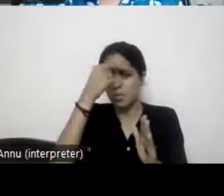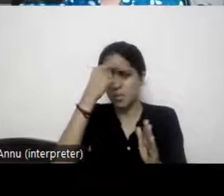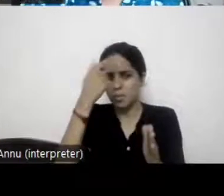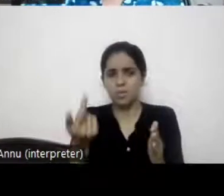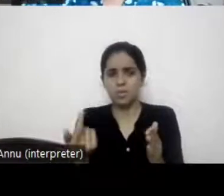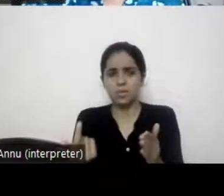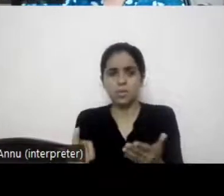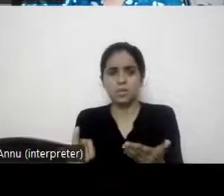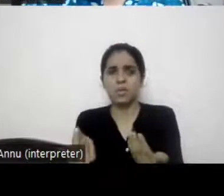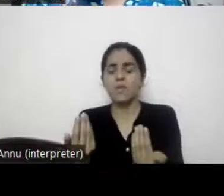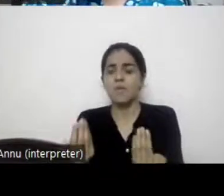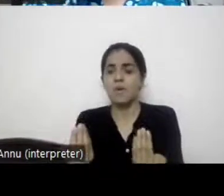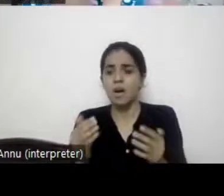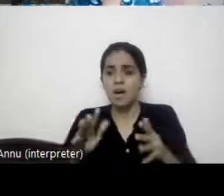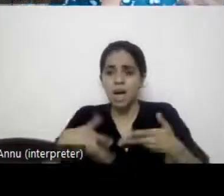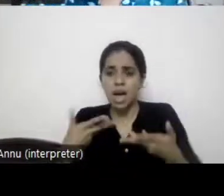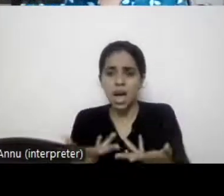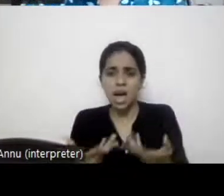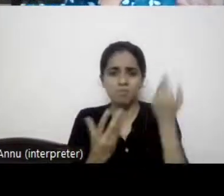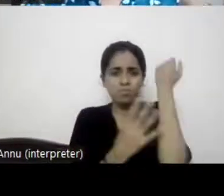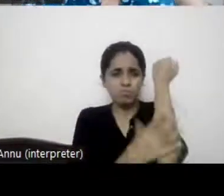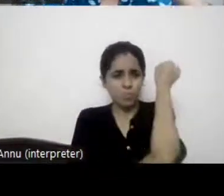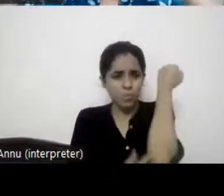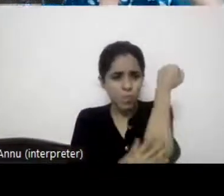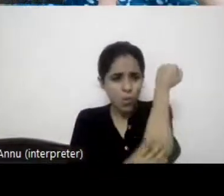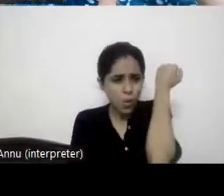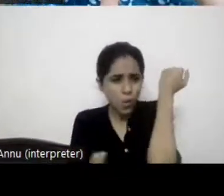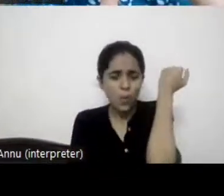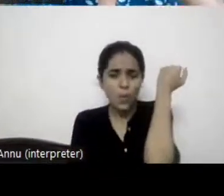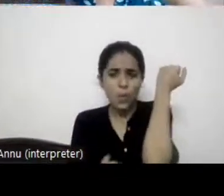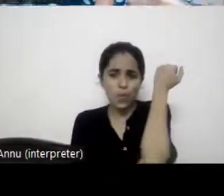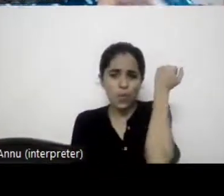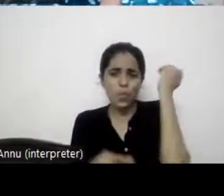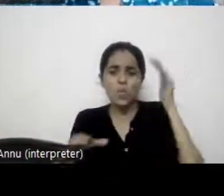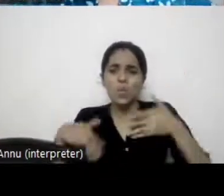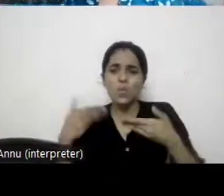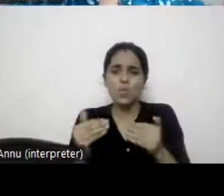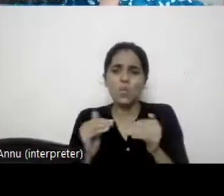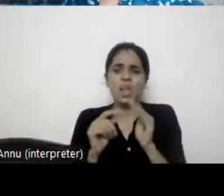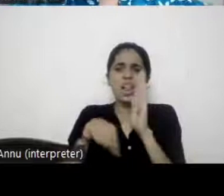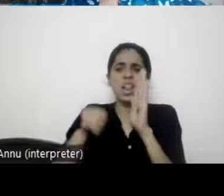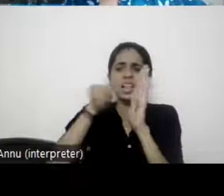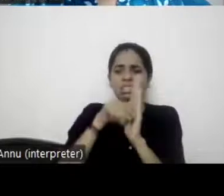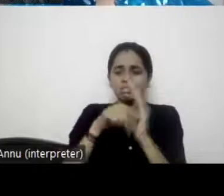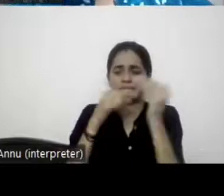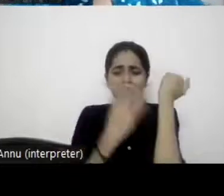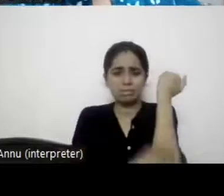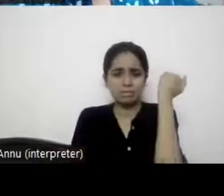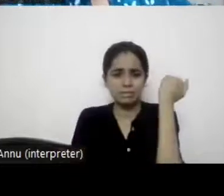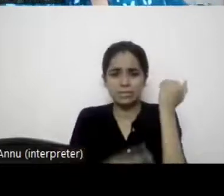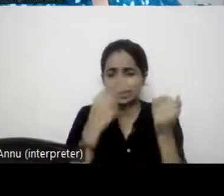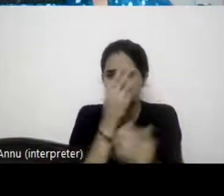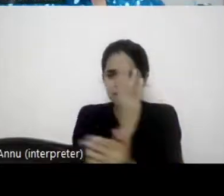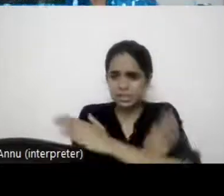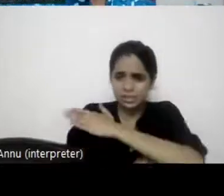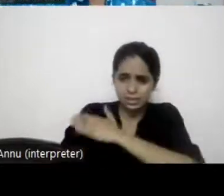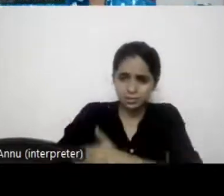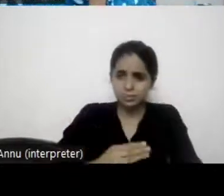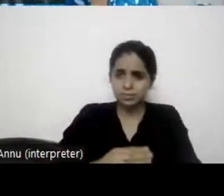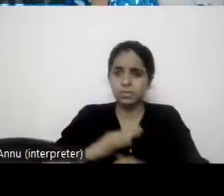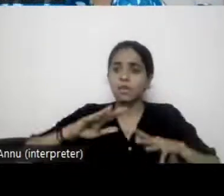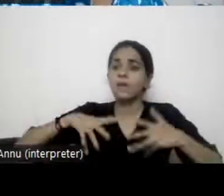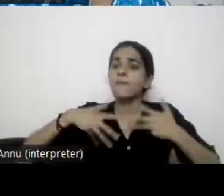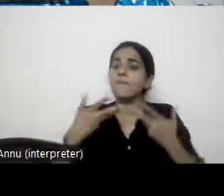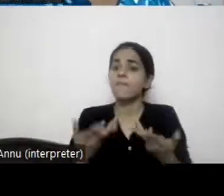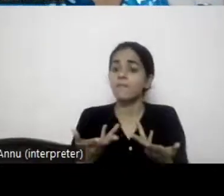there, and how poverty is such a creates another level of disability. And when we talk about why there